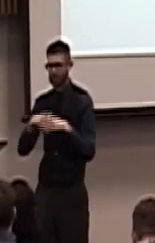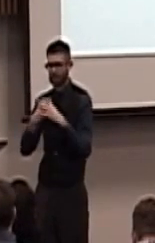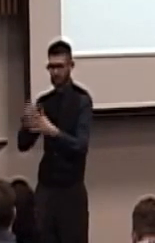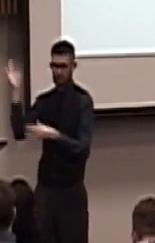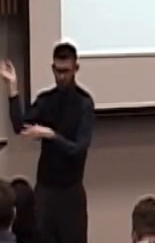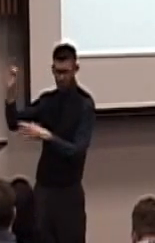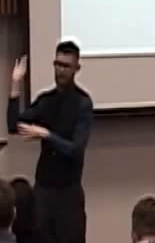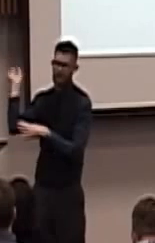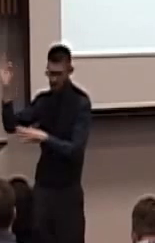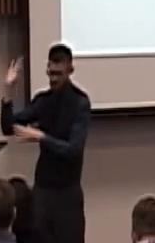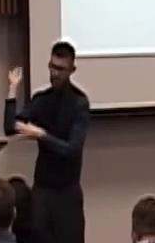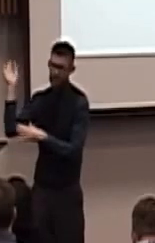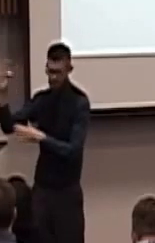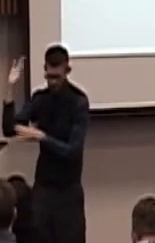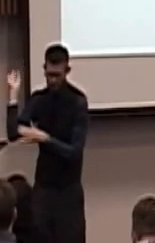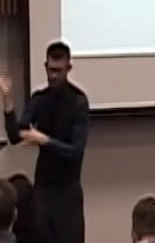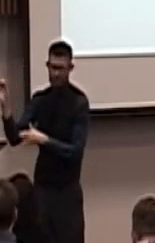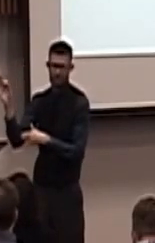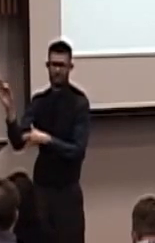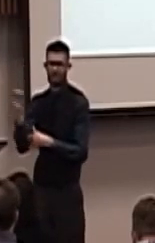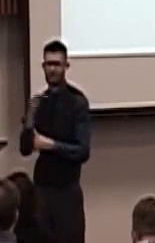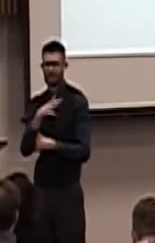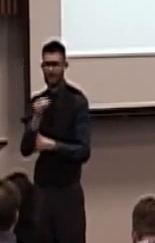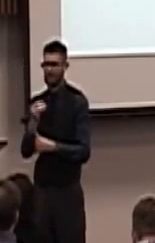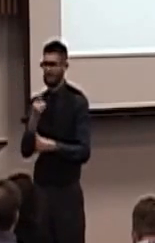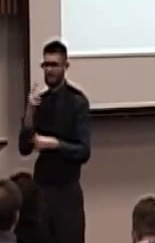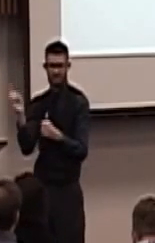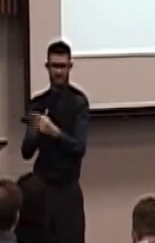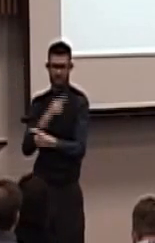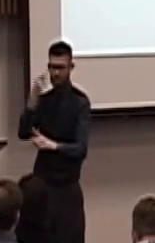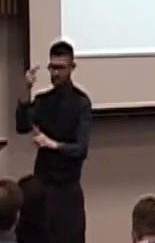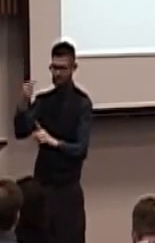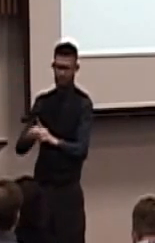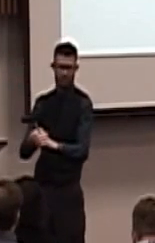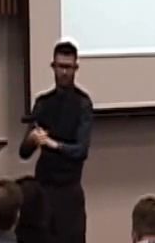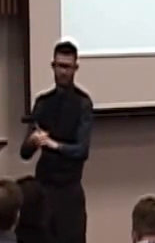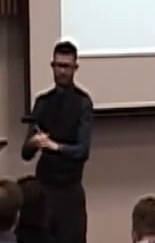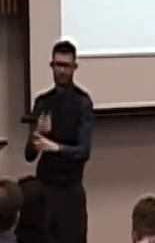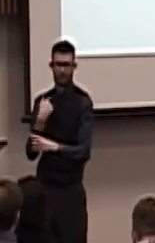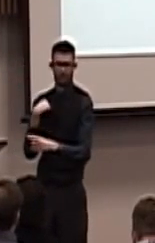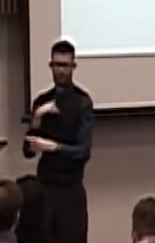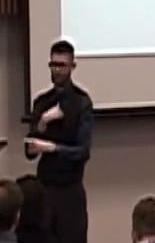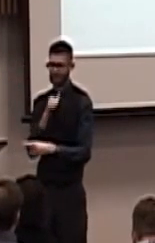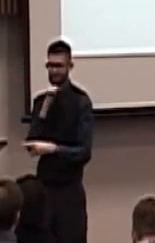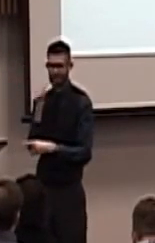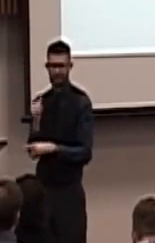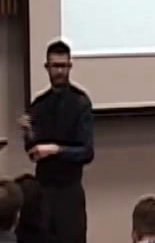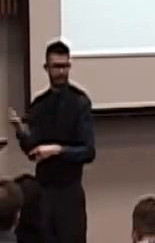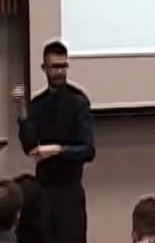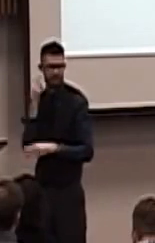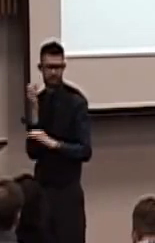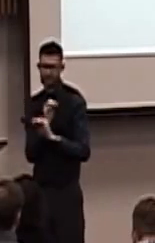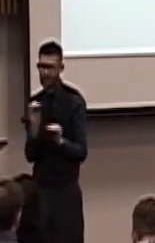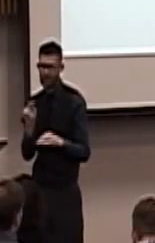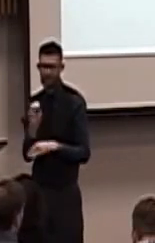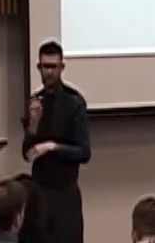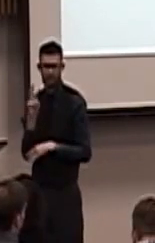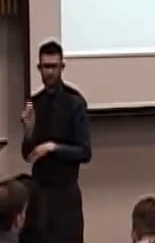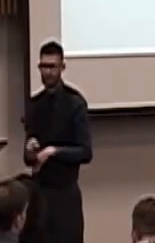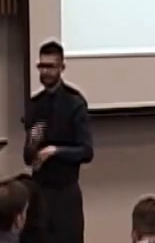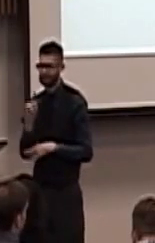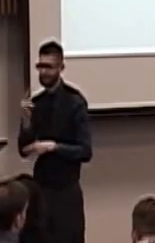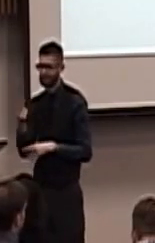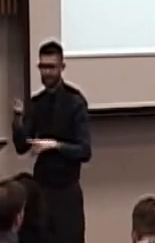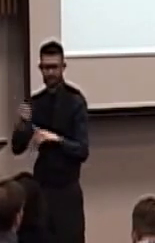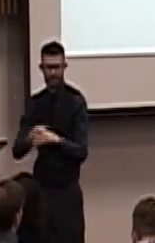and preaching, and for the first month we didn't hear much of any news, and the second month we didn't hear much of